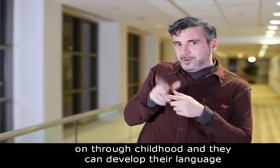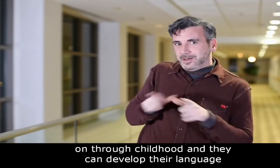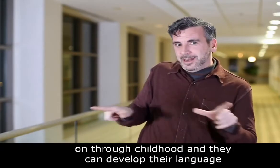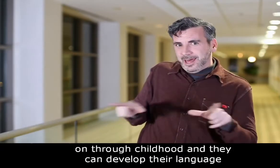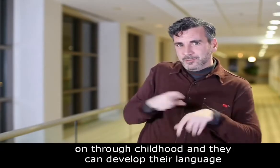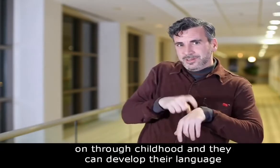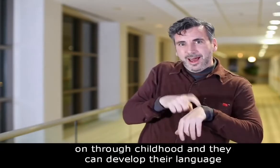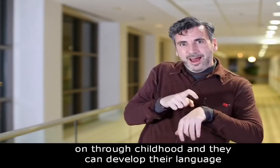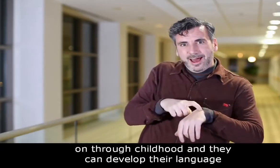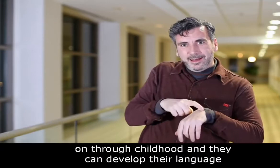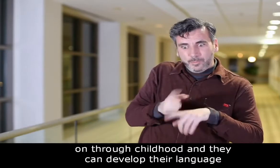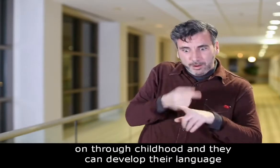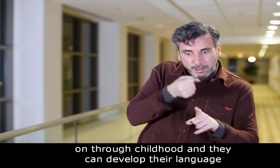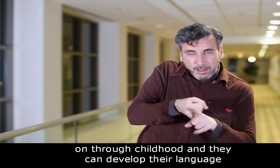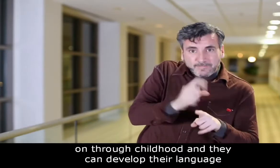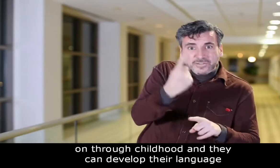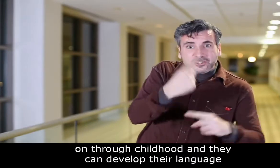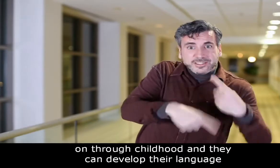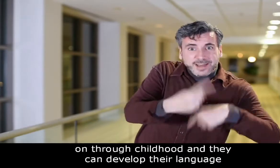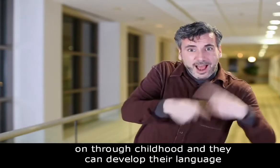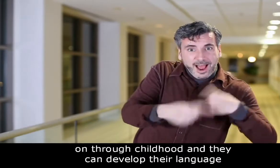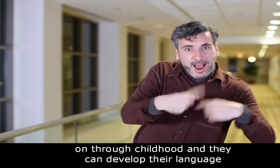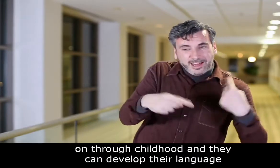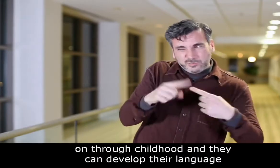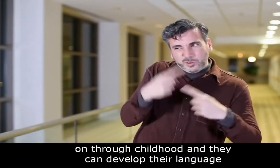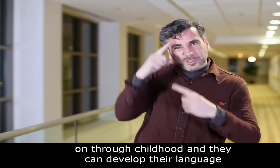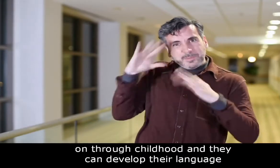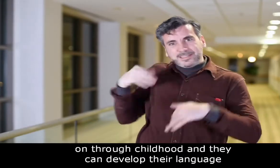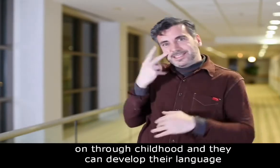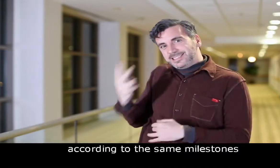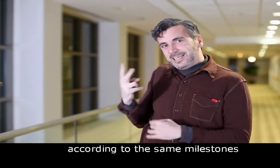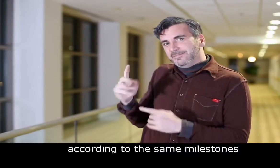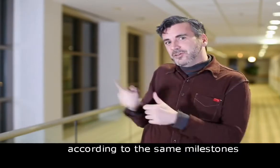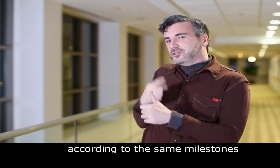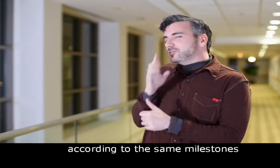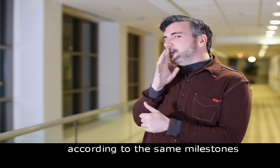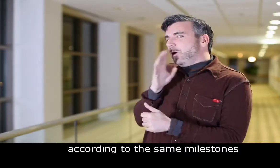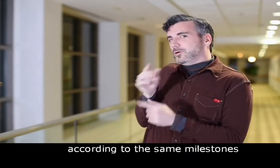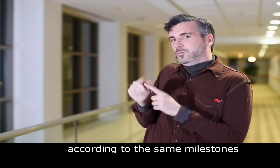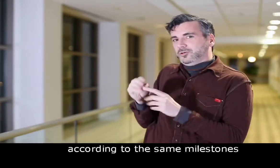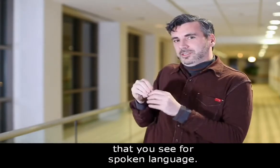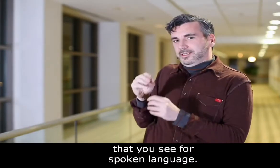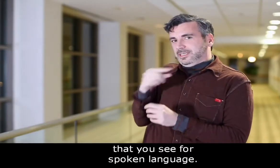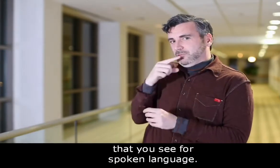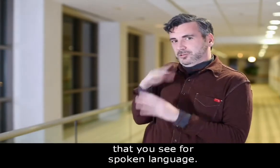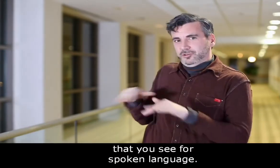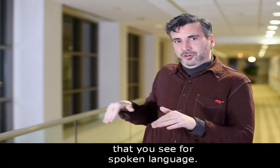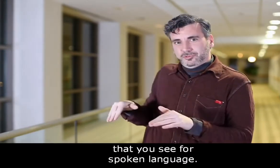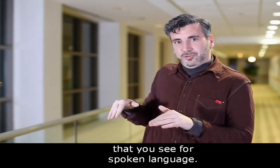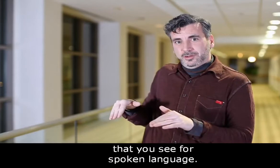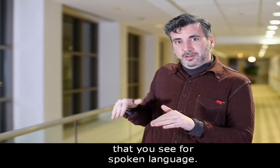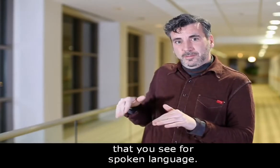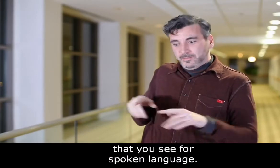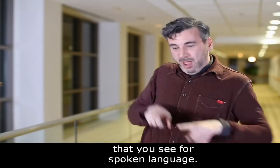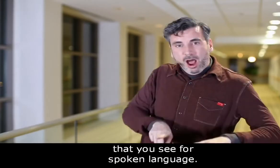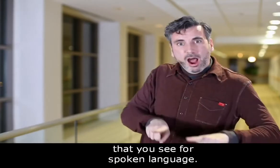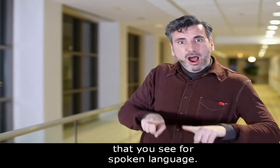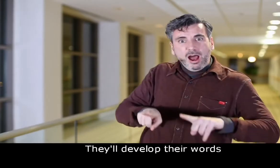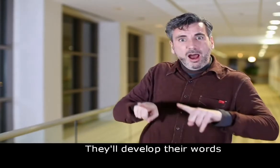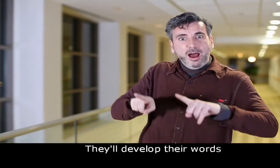through childhood, and they can develop their language according to the same milestones that you see for spoken language. They'll develop